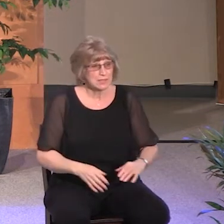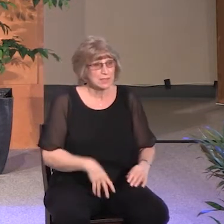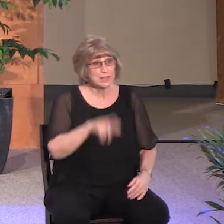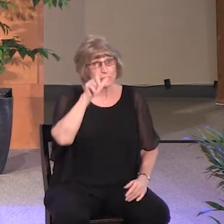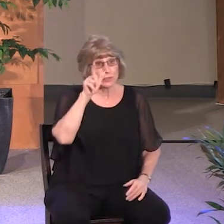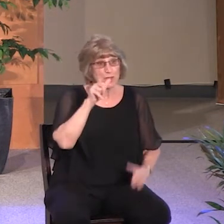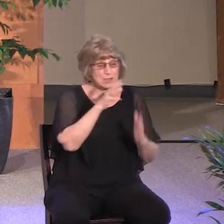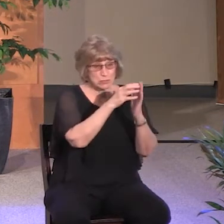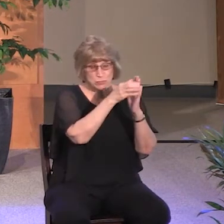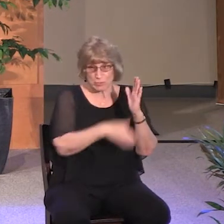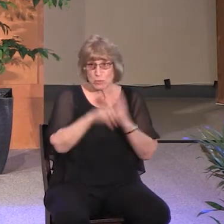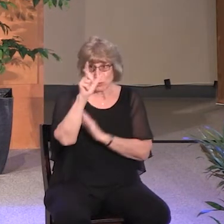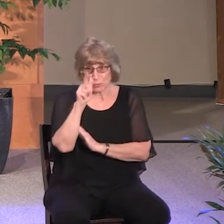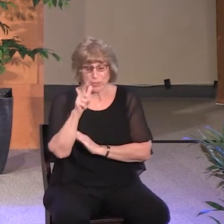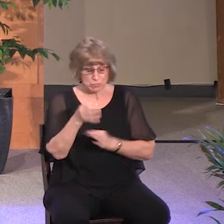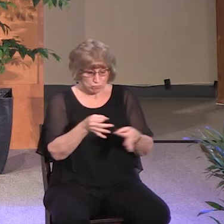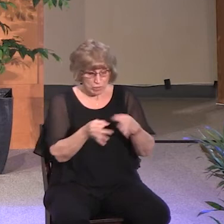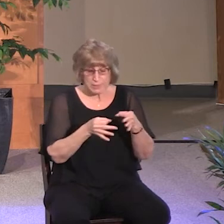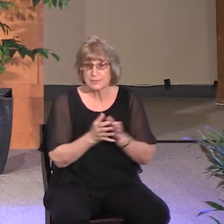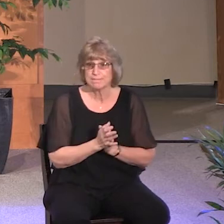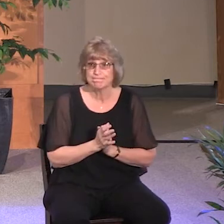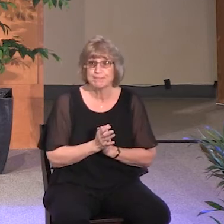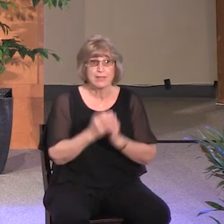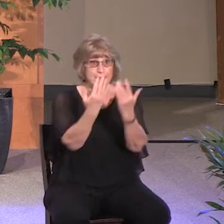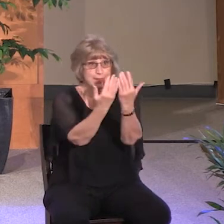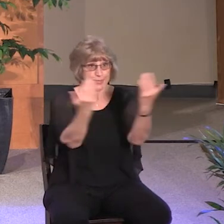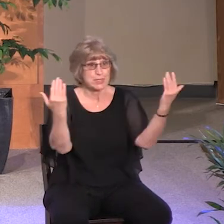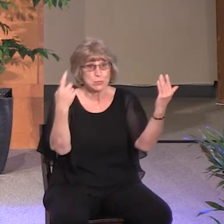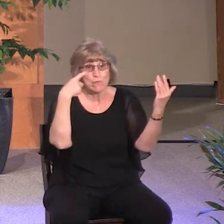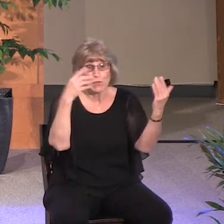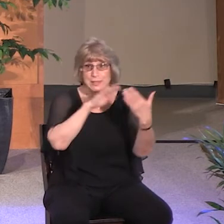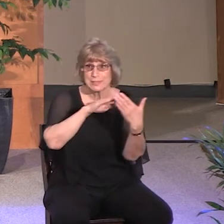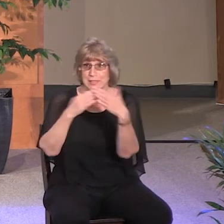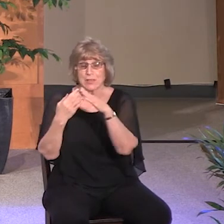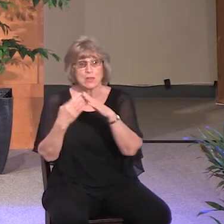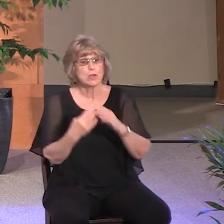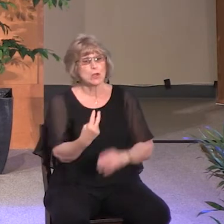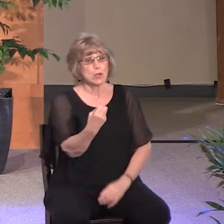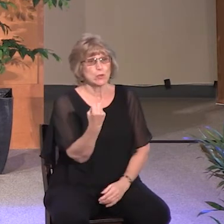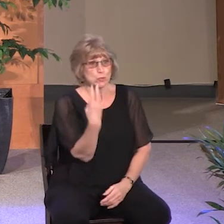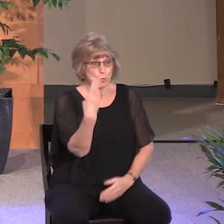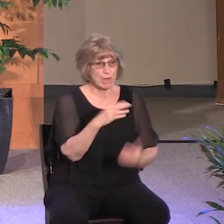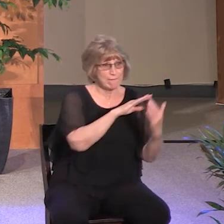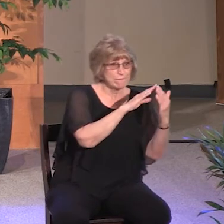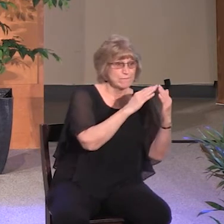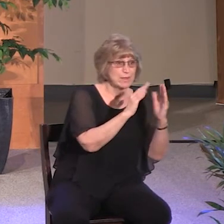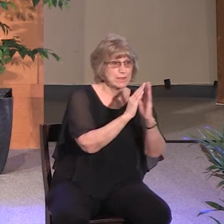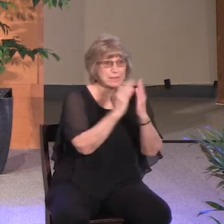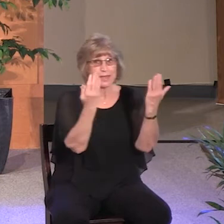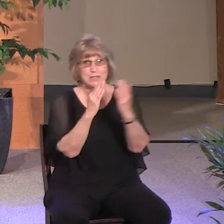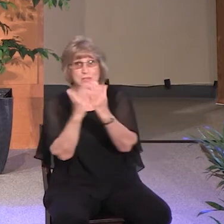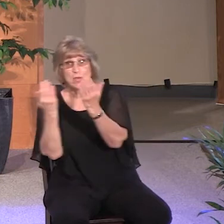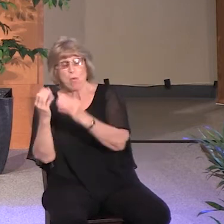that he writes this about the gates to the city. And the 12 gates were 12 pearls, each of